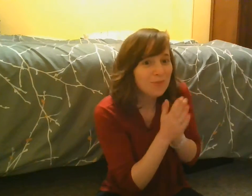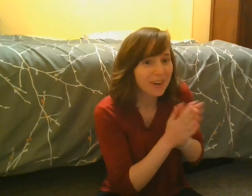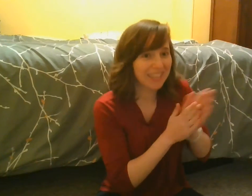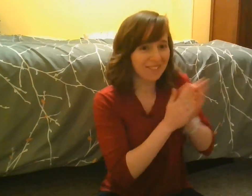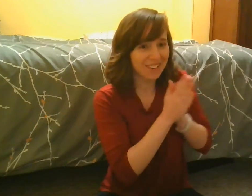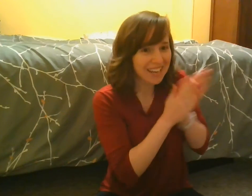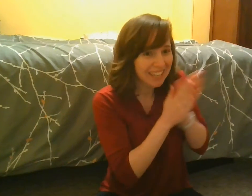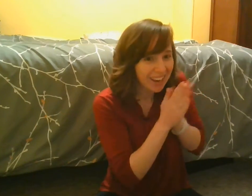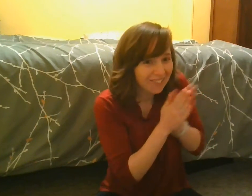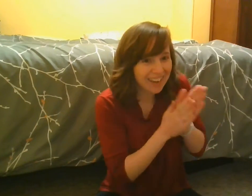I can't